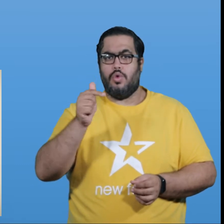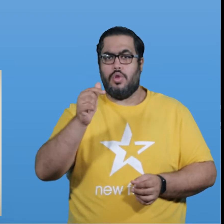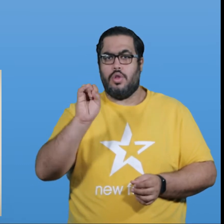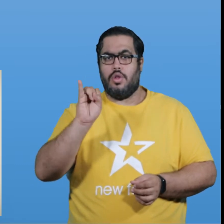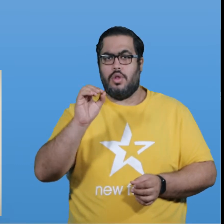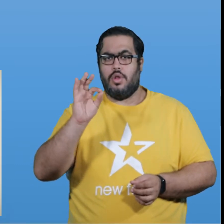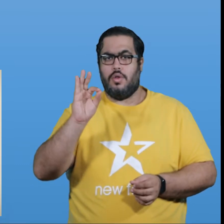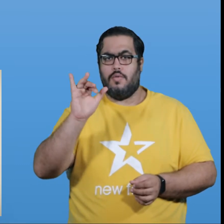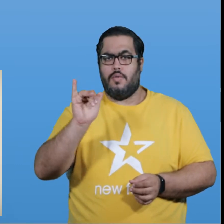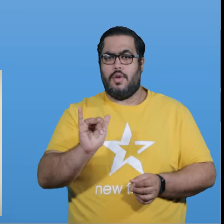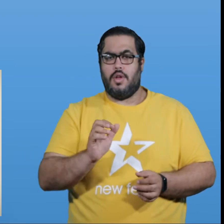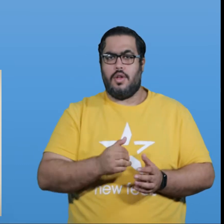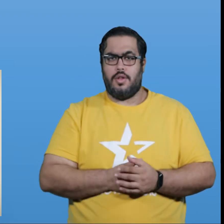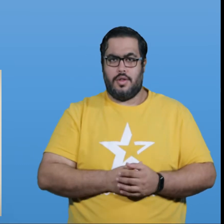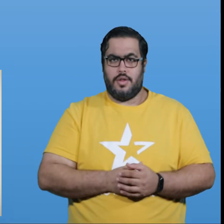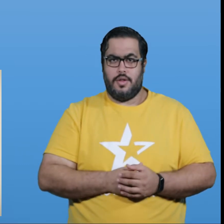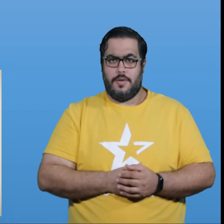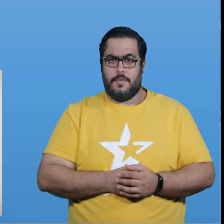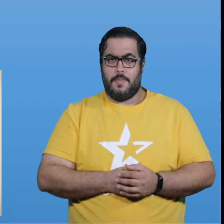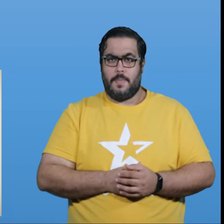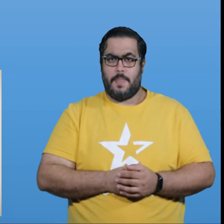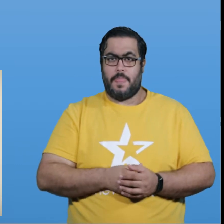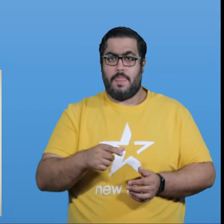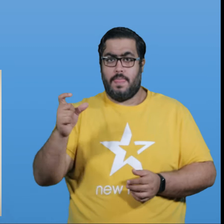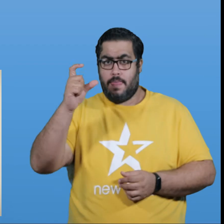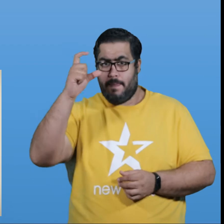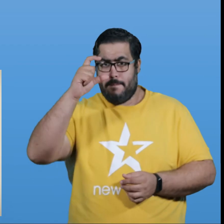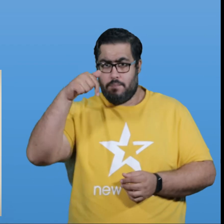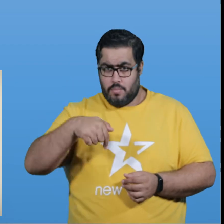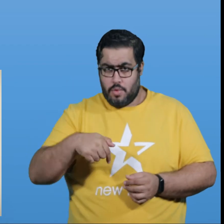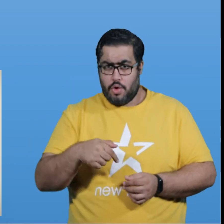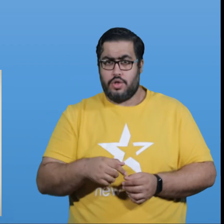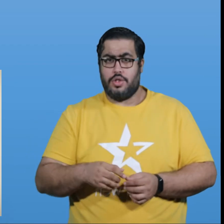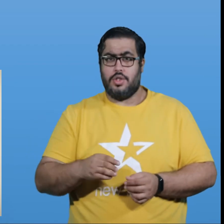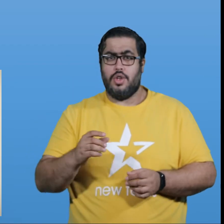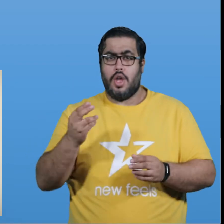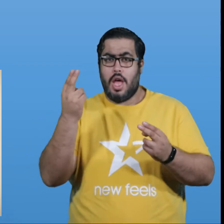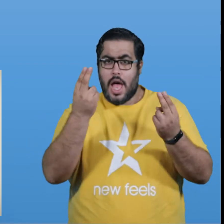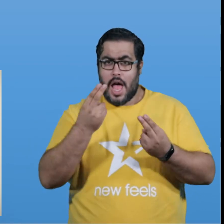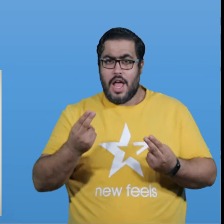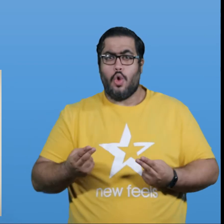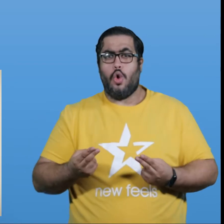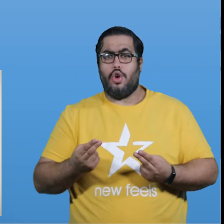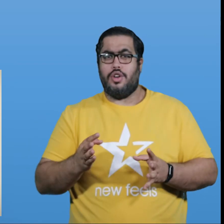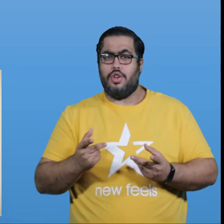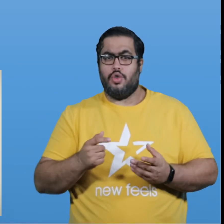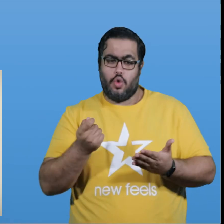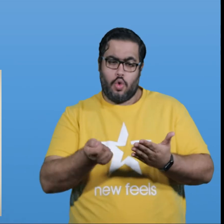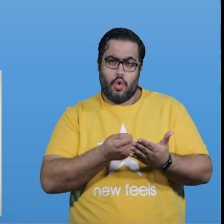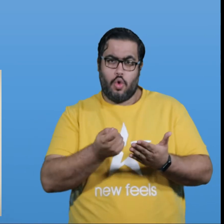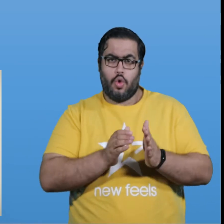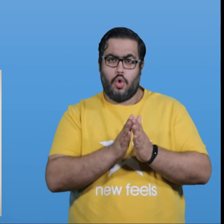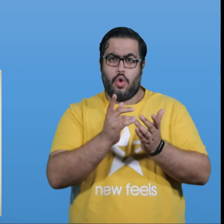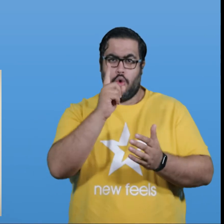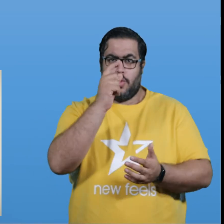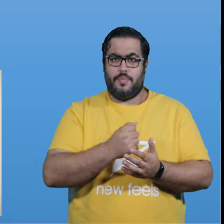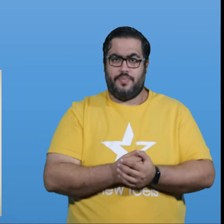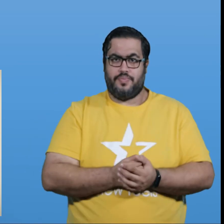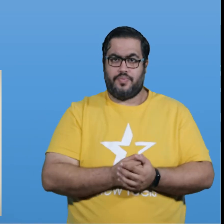a blessed festival and can be paraphrased as may our religious holiday be blessed. We have